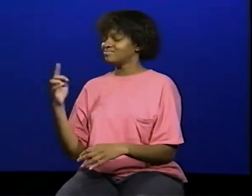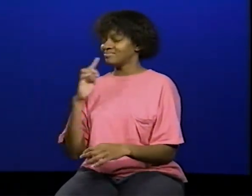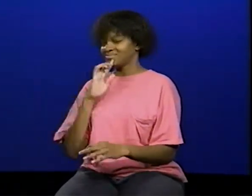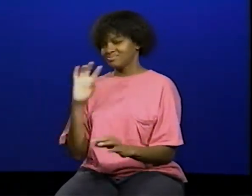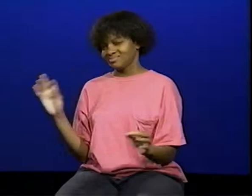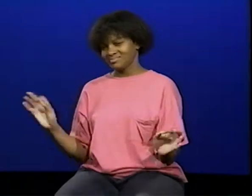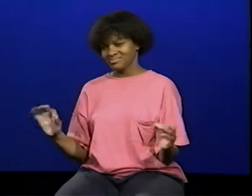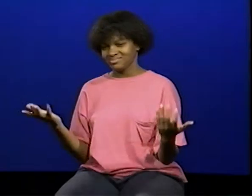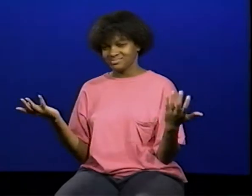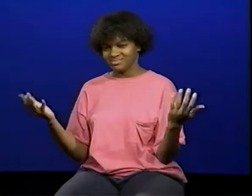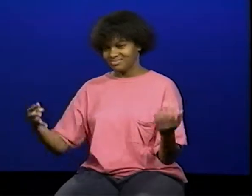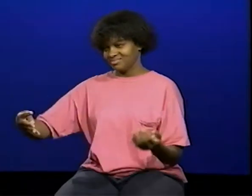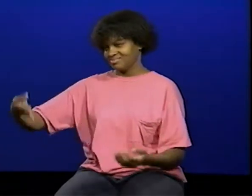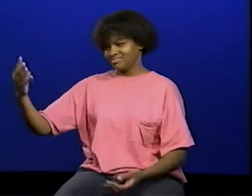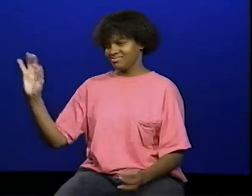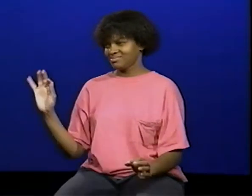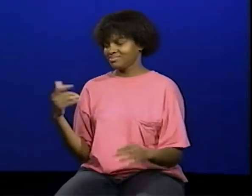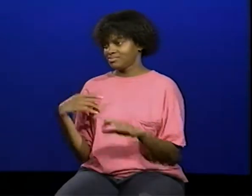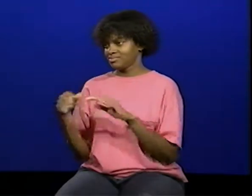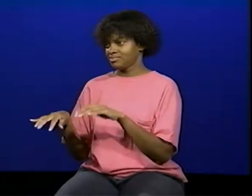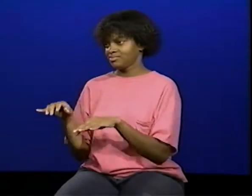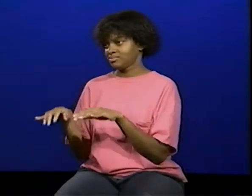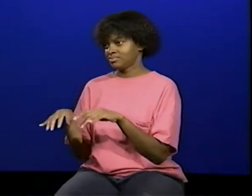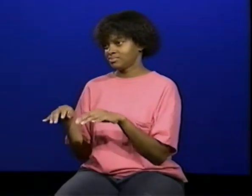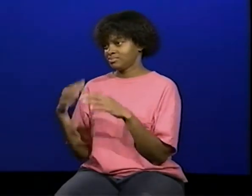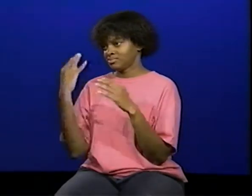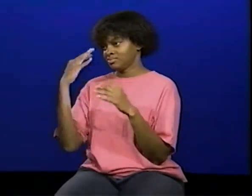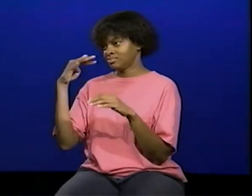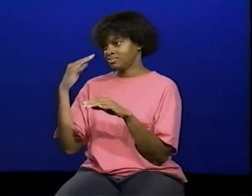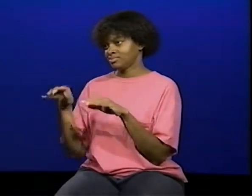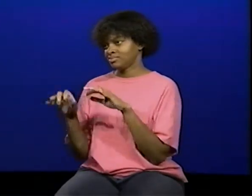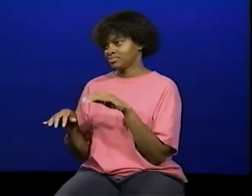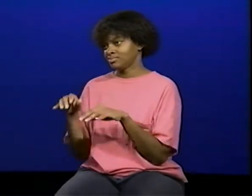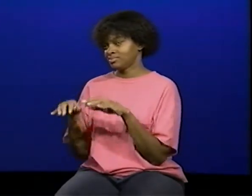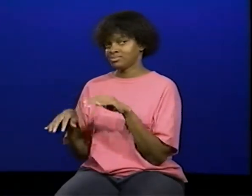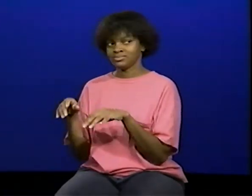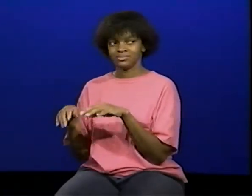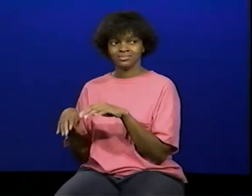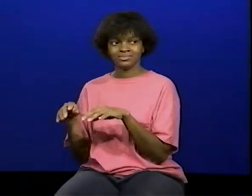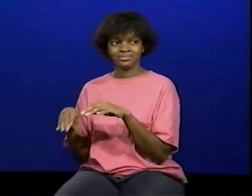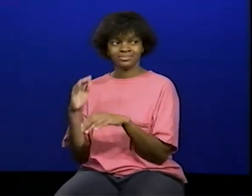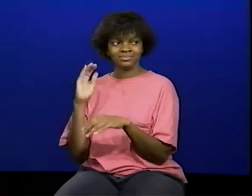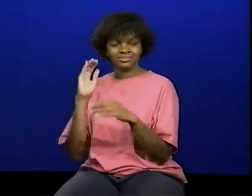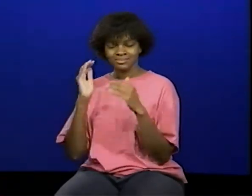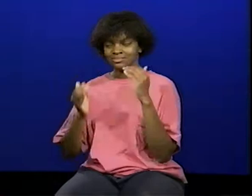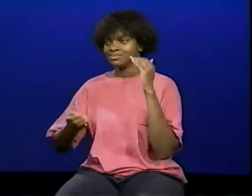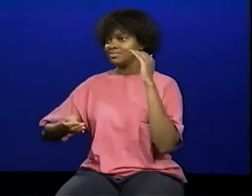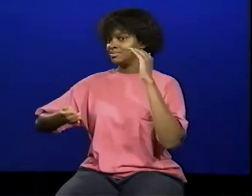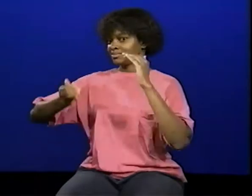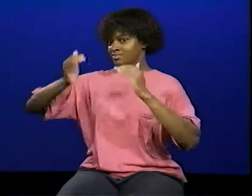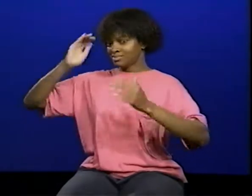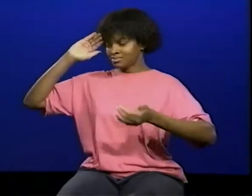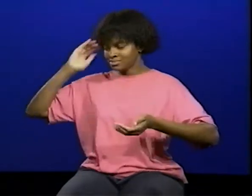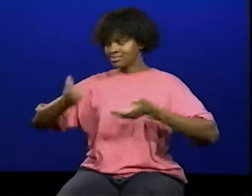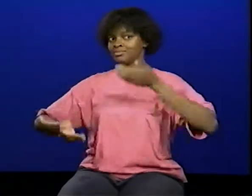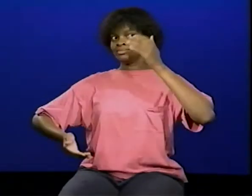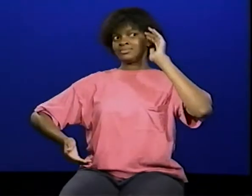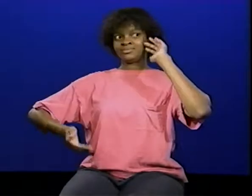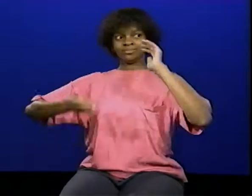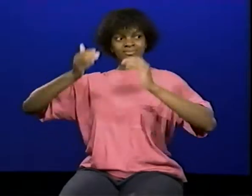and she said, well, if you have experience at that, go ahead and use it. So I started typing and kind of playing around on a computer and reading